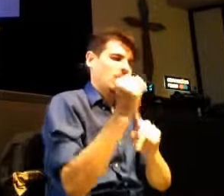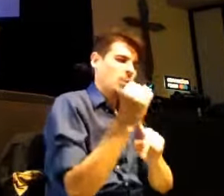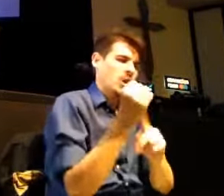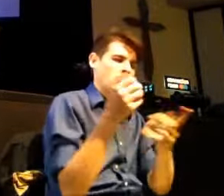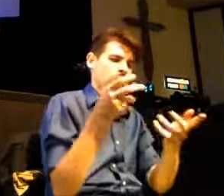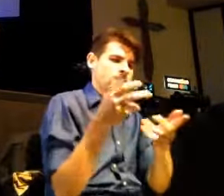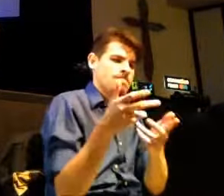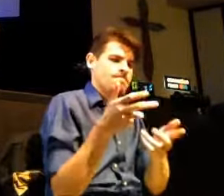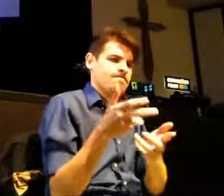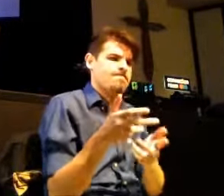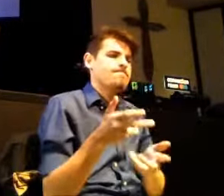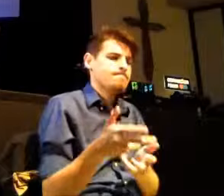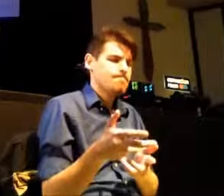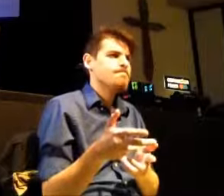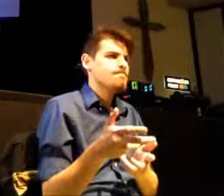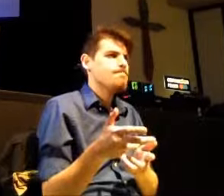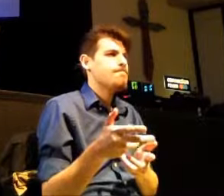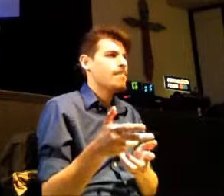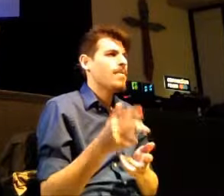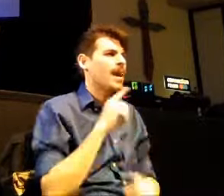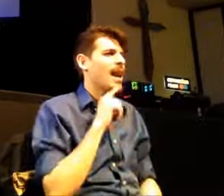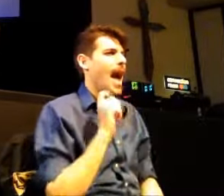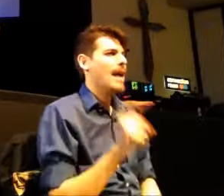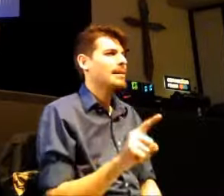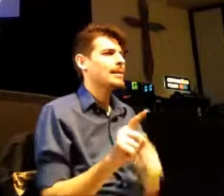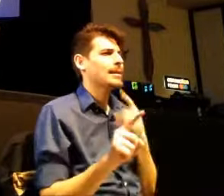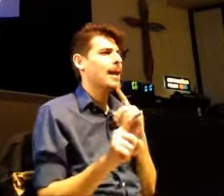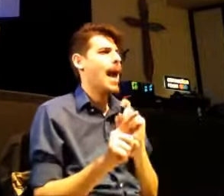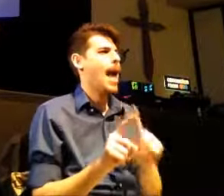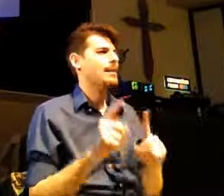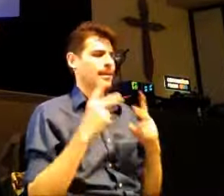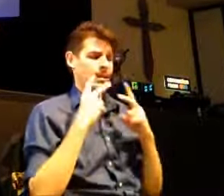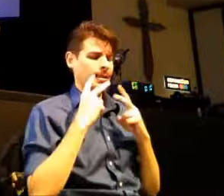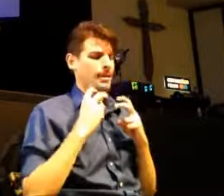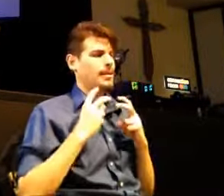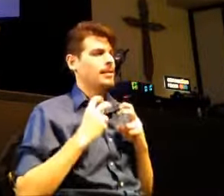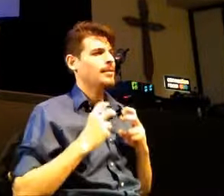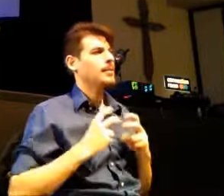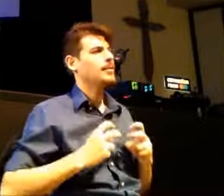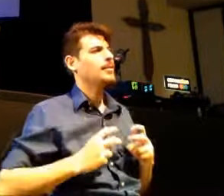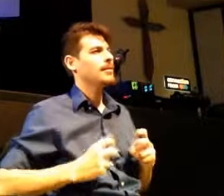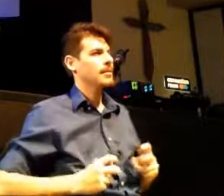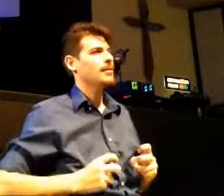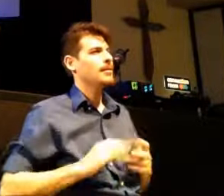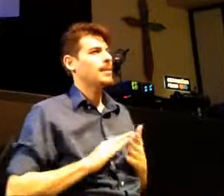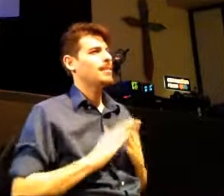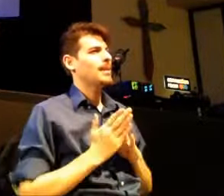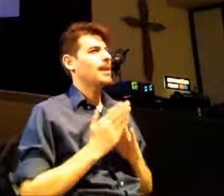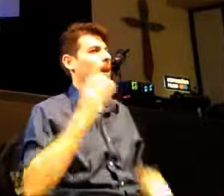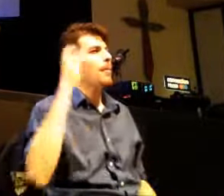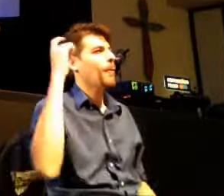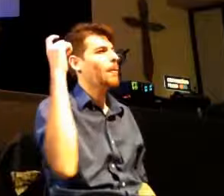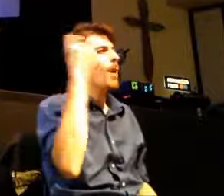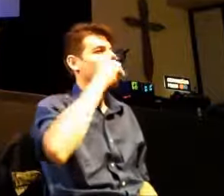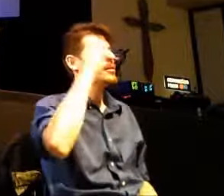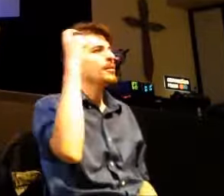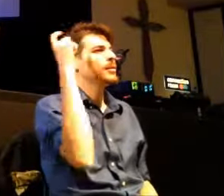Ask the questions. See, this is where you can become wise about yourself and what God's calling you